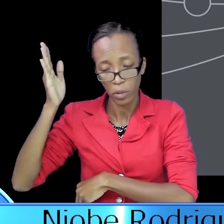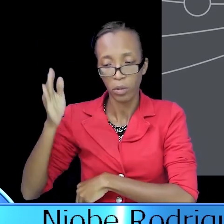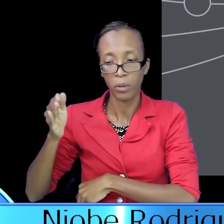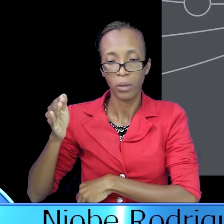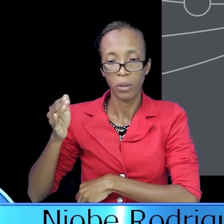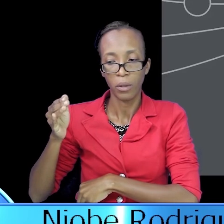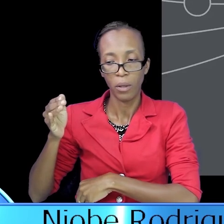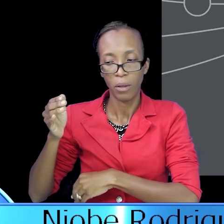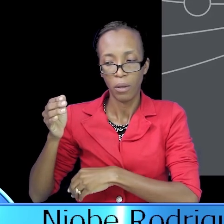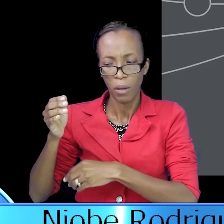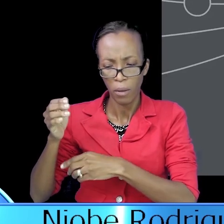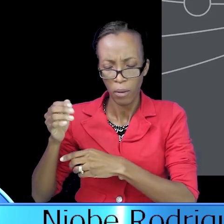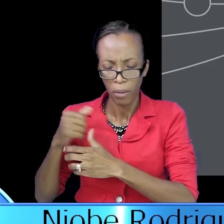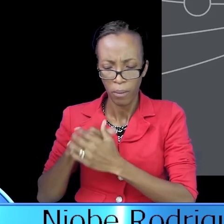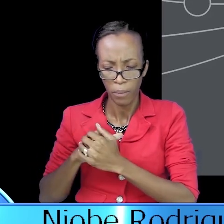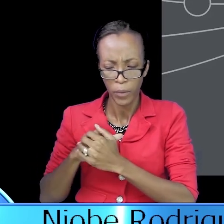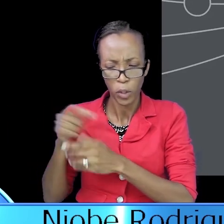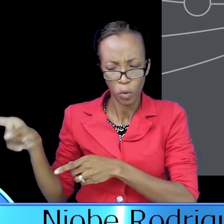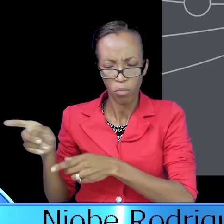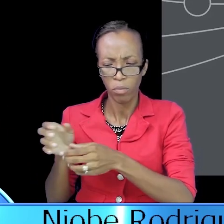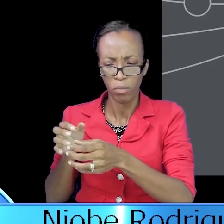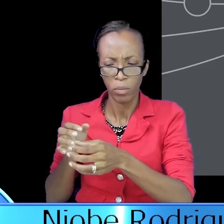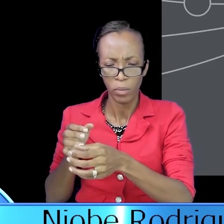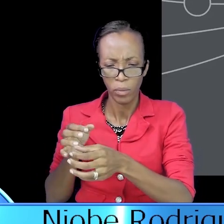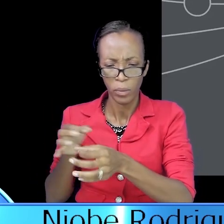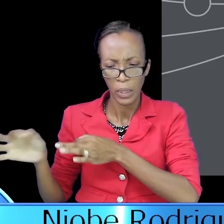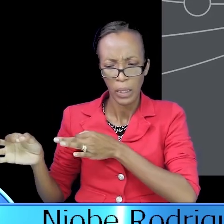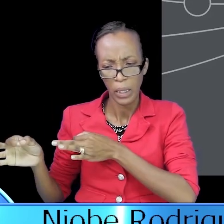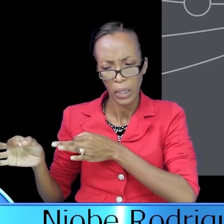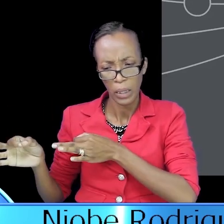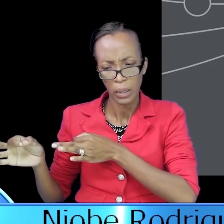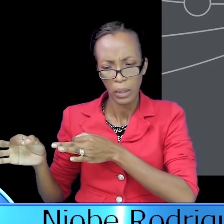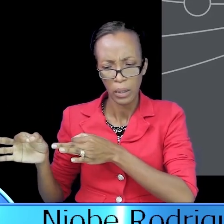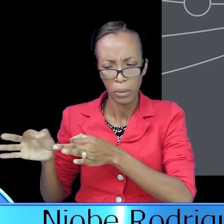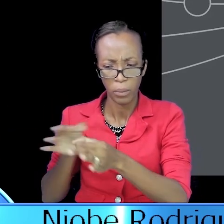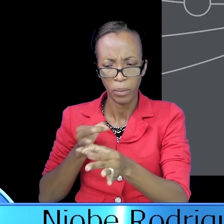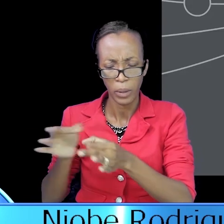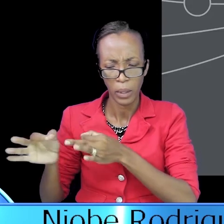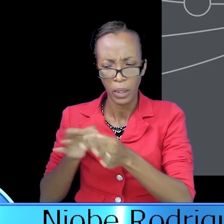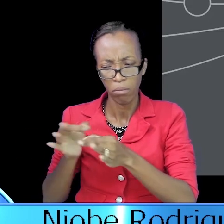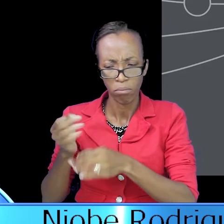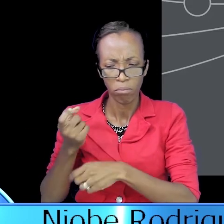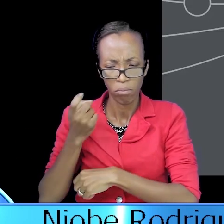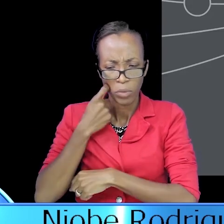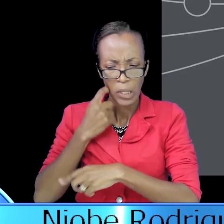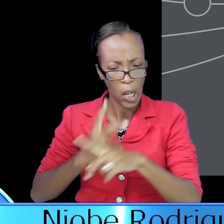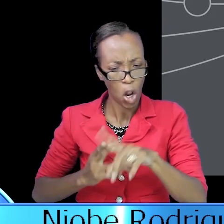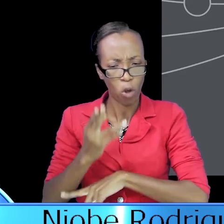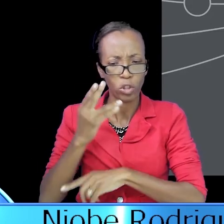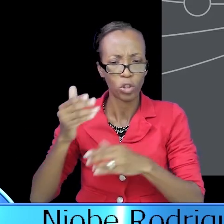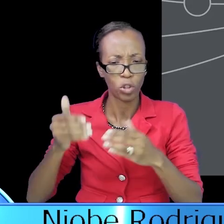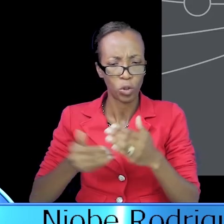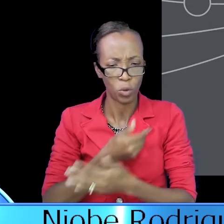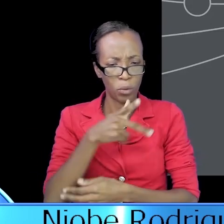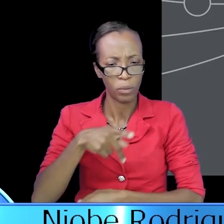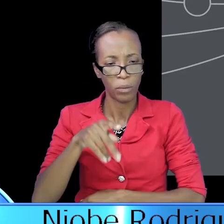Yep. Hi again. I guess I just want clarity. Thanks for your presentation and going